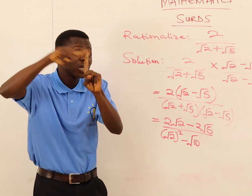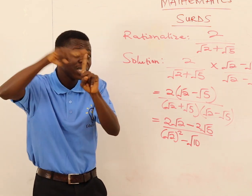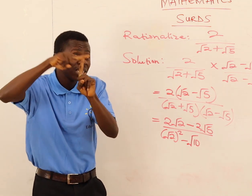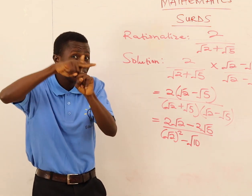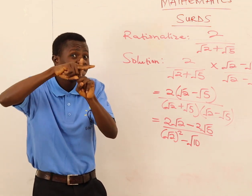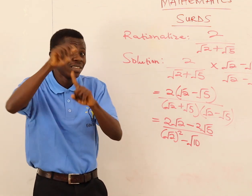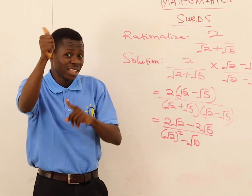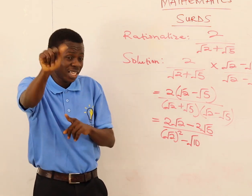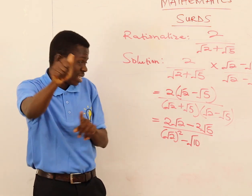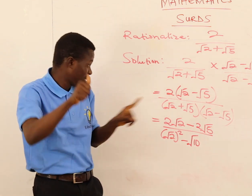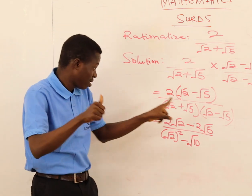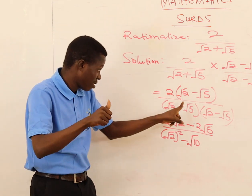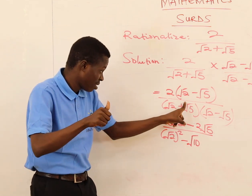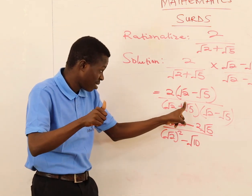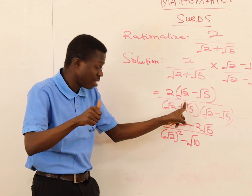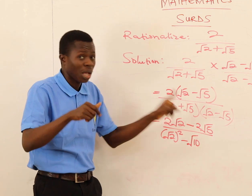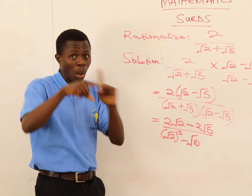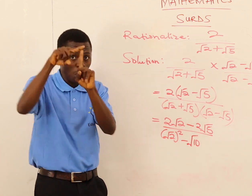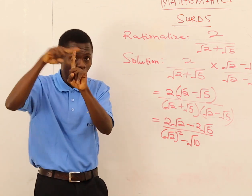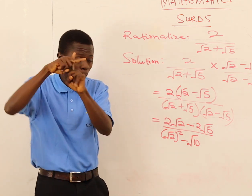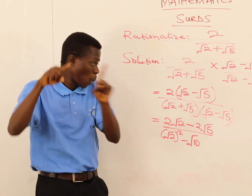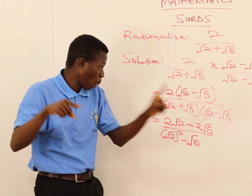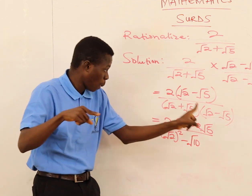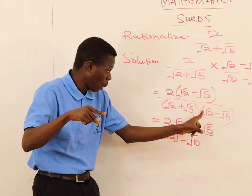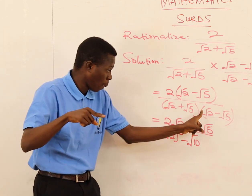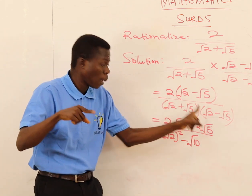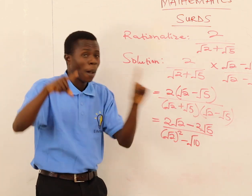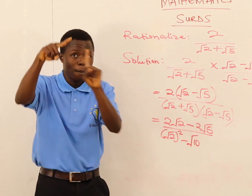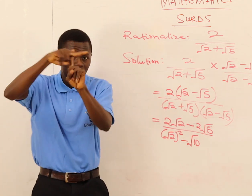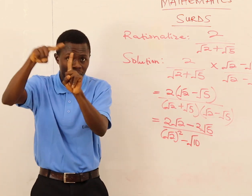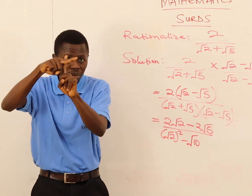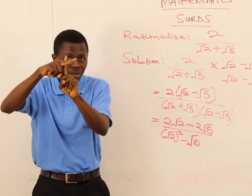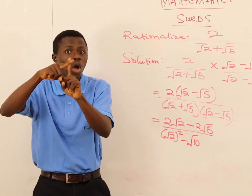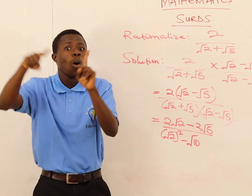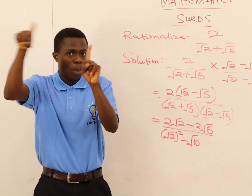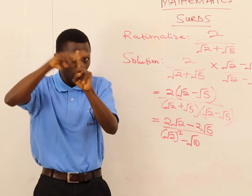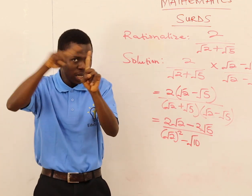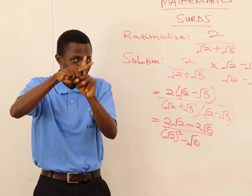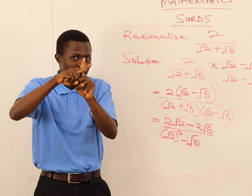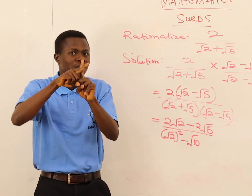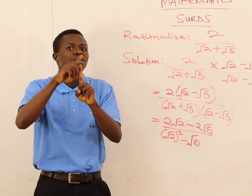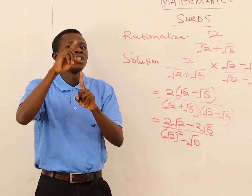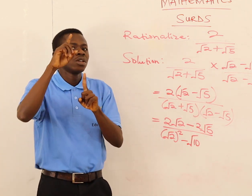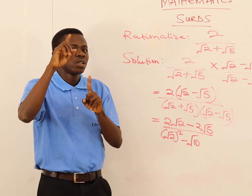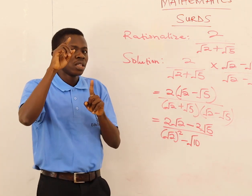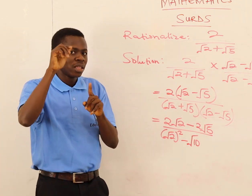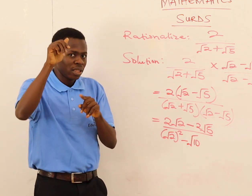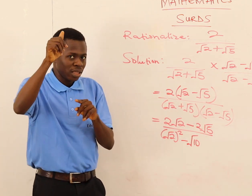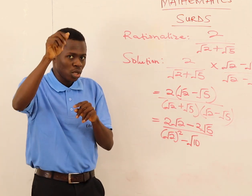by 2. And our answer is going to be 10. But remember that it's going to be positive 10 because it is a